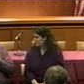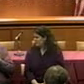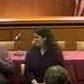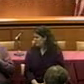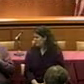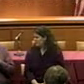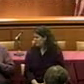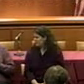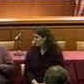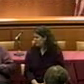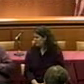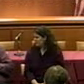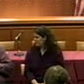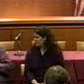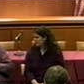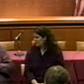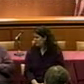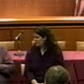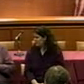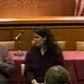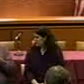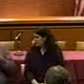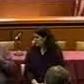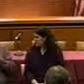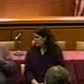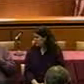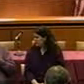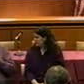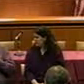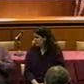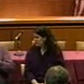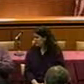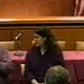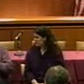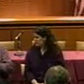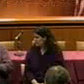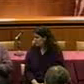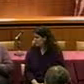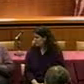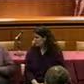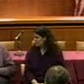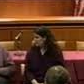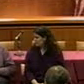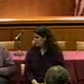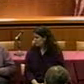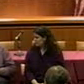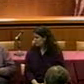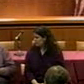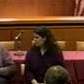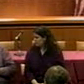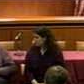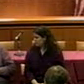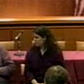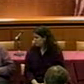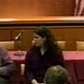several interim solutions, not just one, not just email